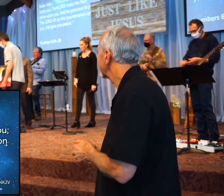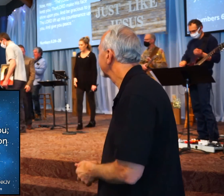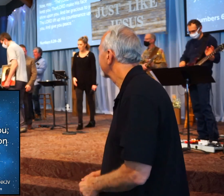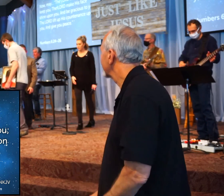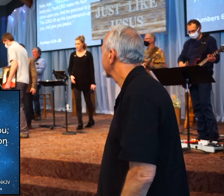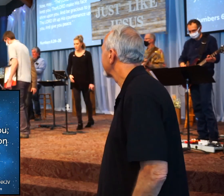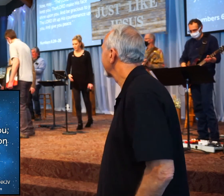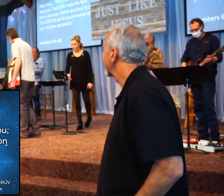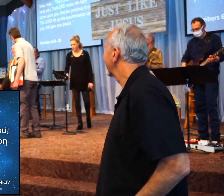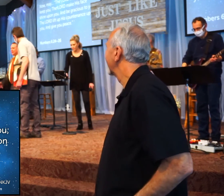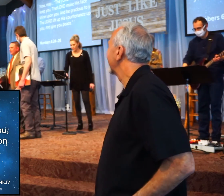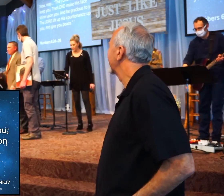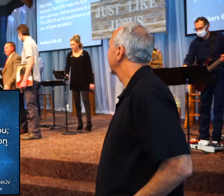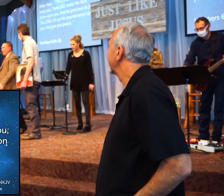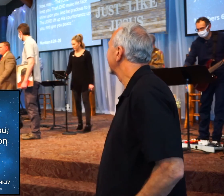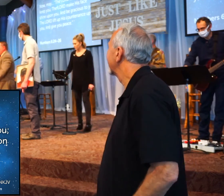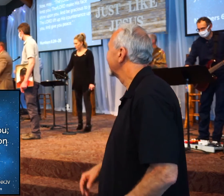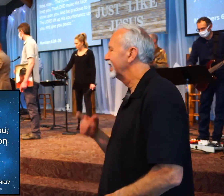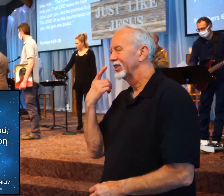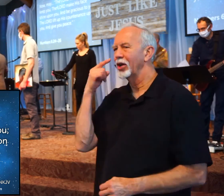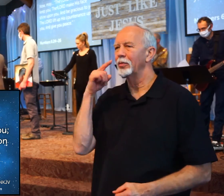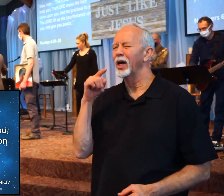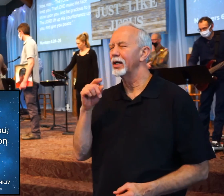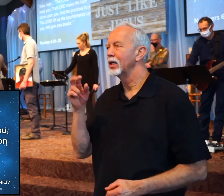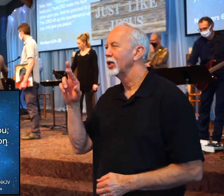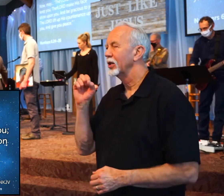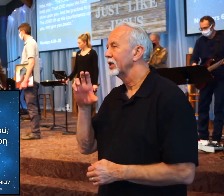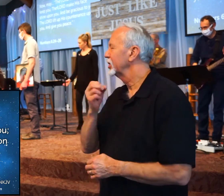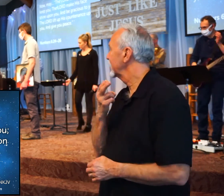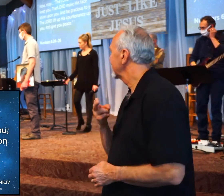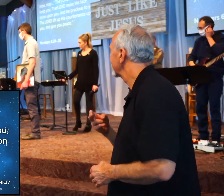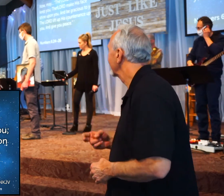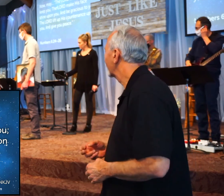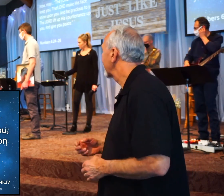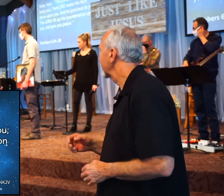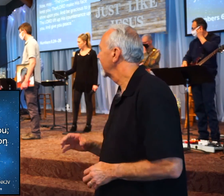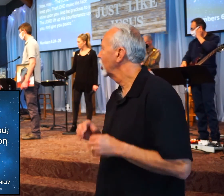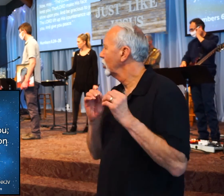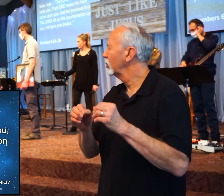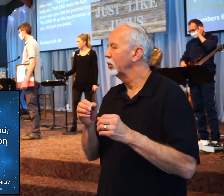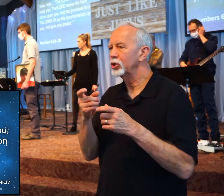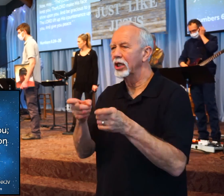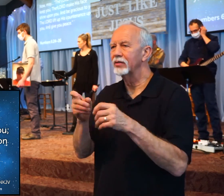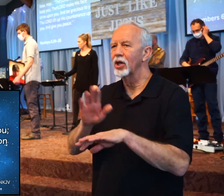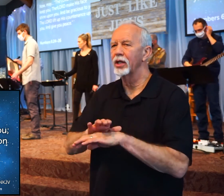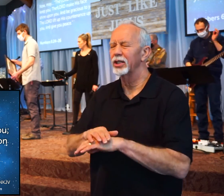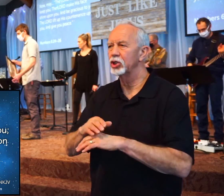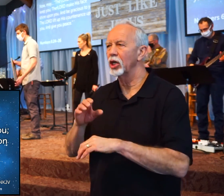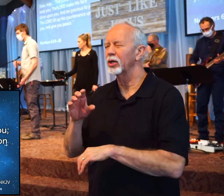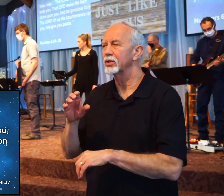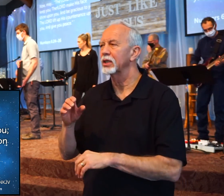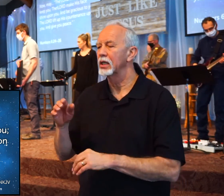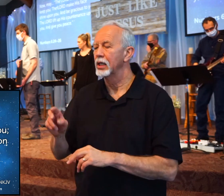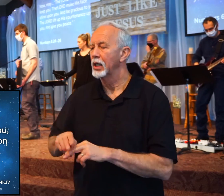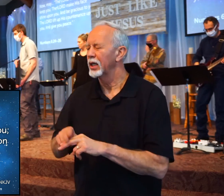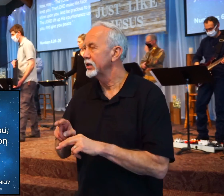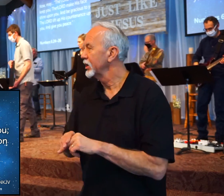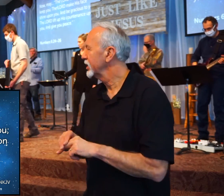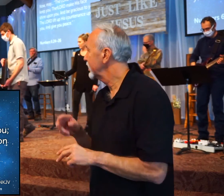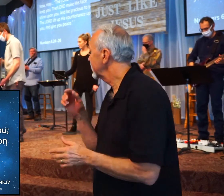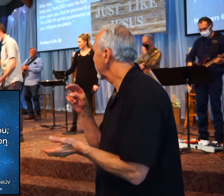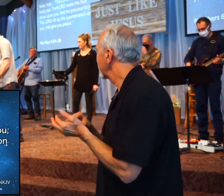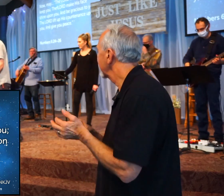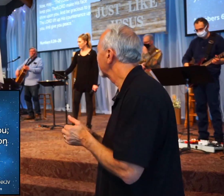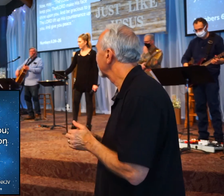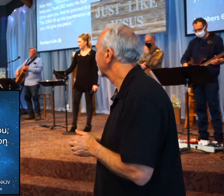Do this for me if you don't mind. I'm going to have Rich and Susan, you guys can put your gifts on the chairs there. And just stand here. I know folks are going to want to come by and